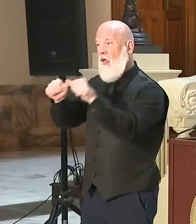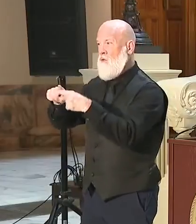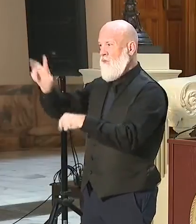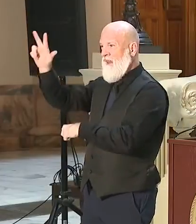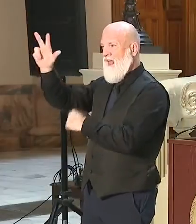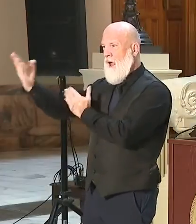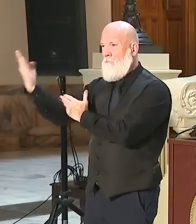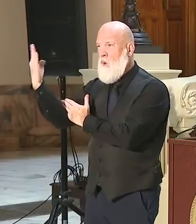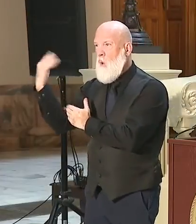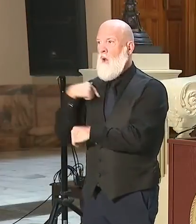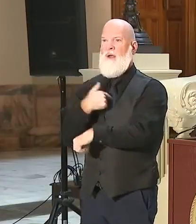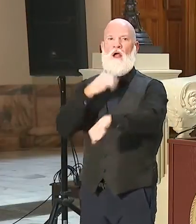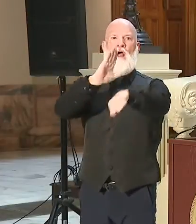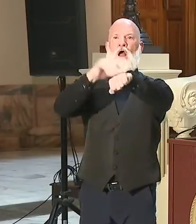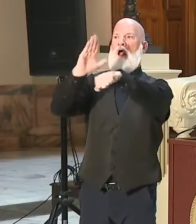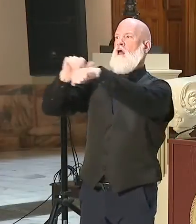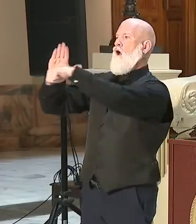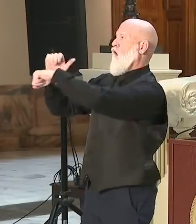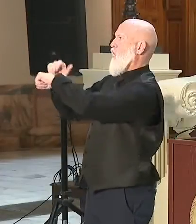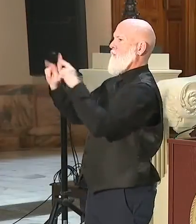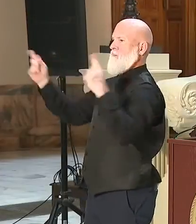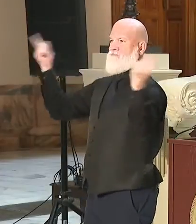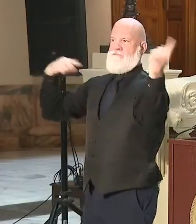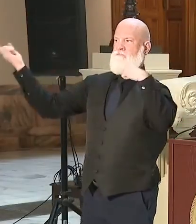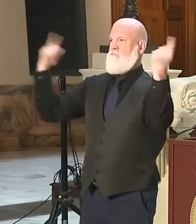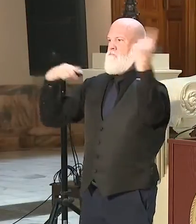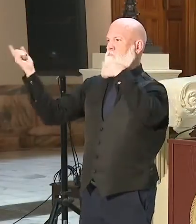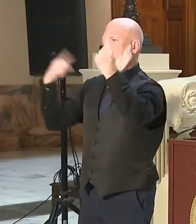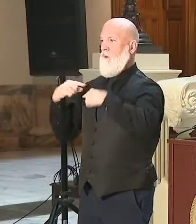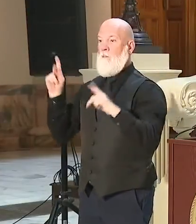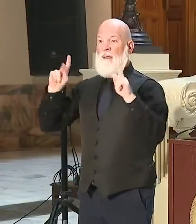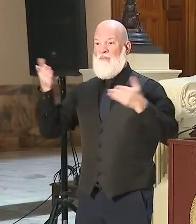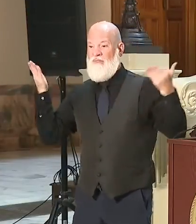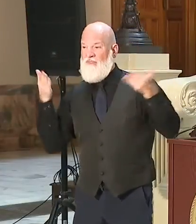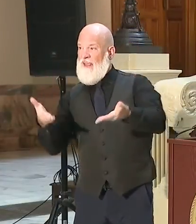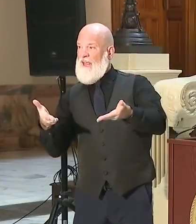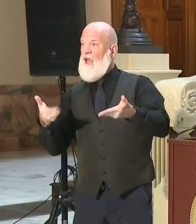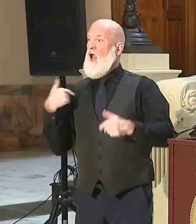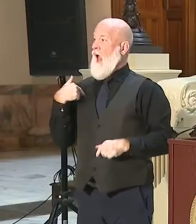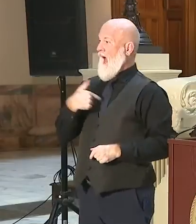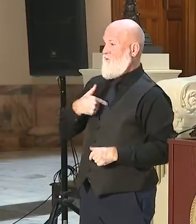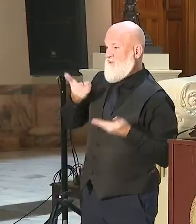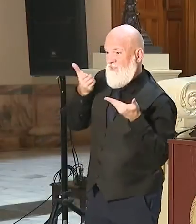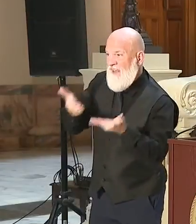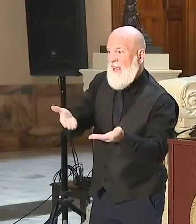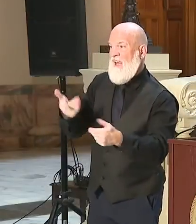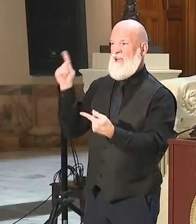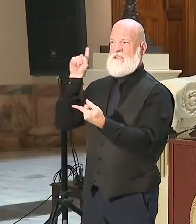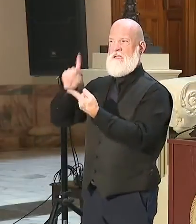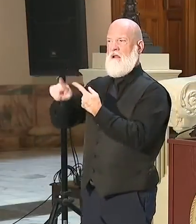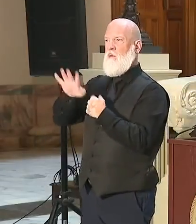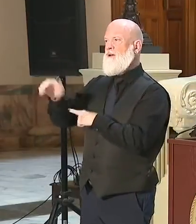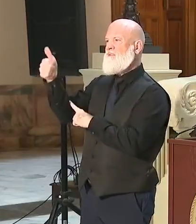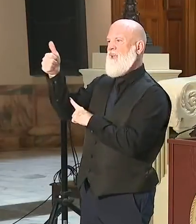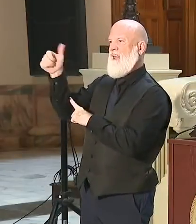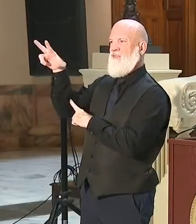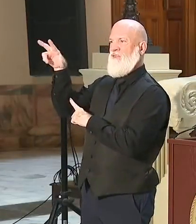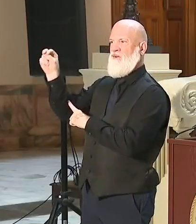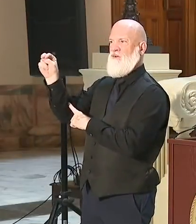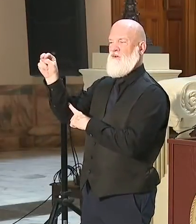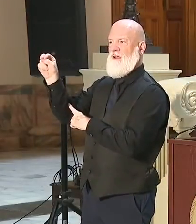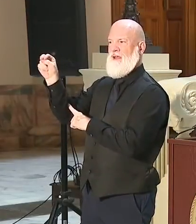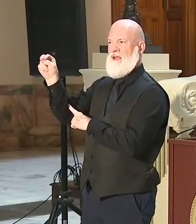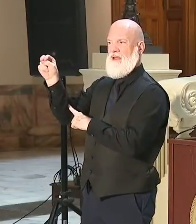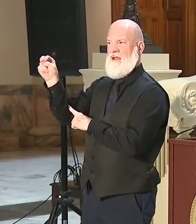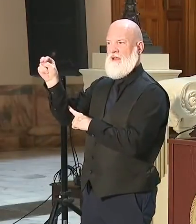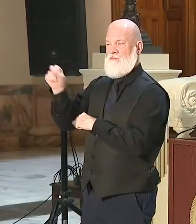in and out of there, but there was always people on site. I was there until about 10:30 myself. And the process took a long time. And I don't have a